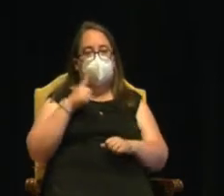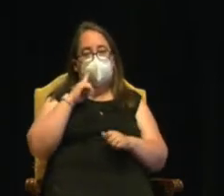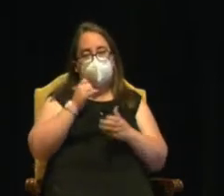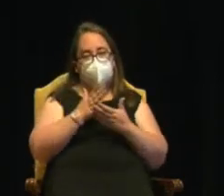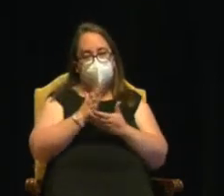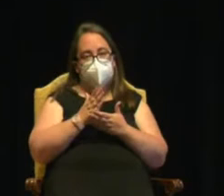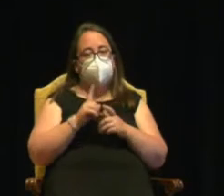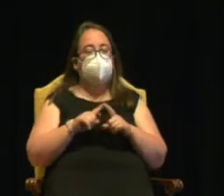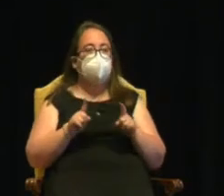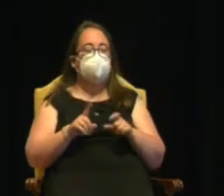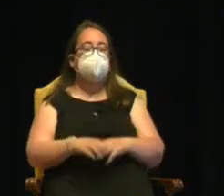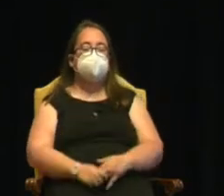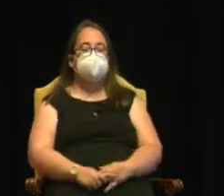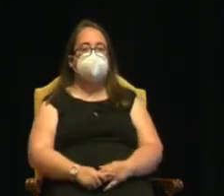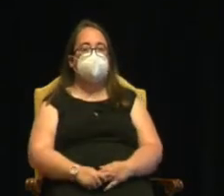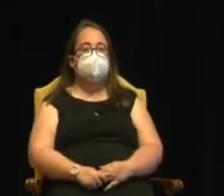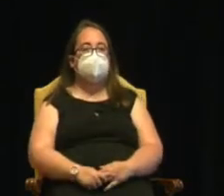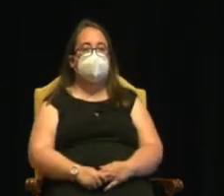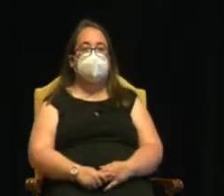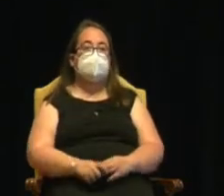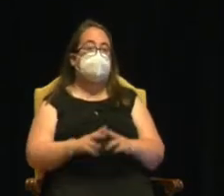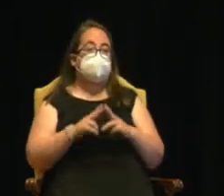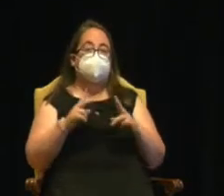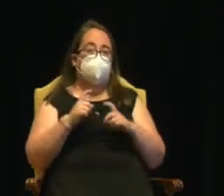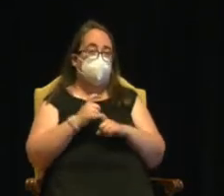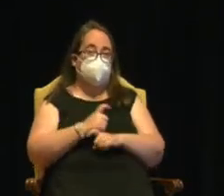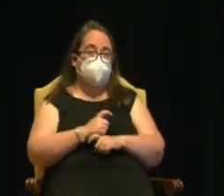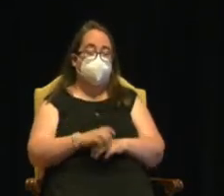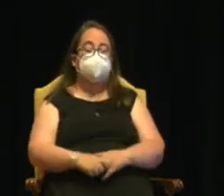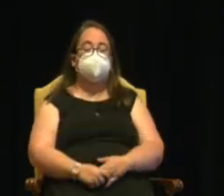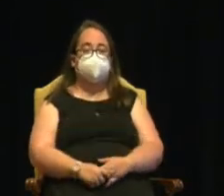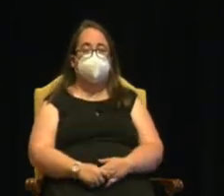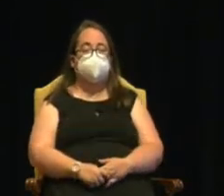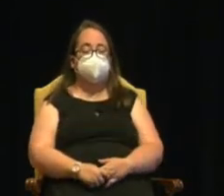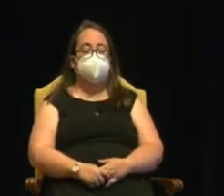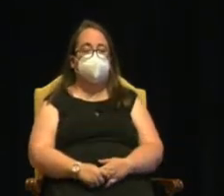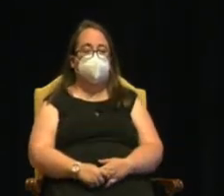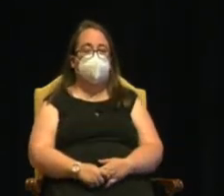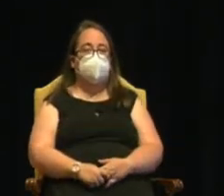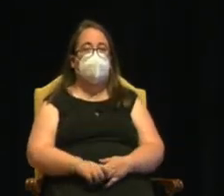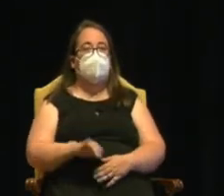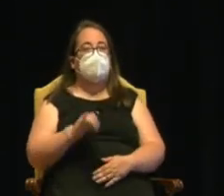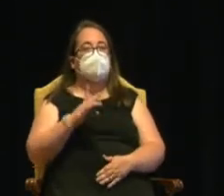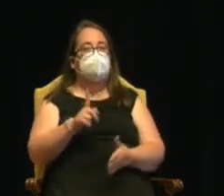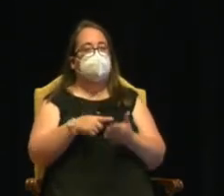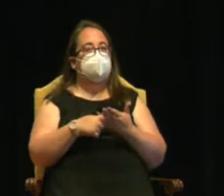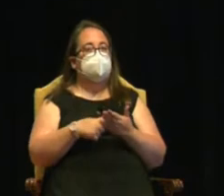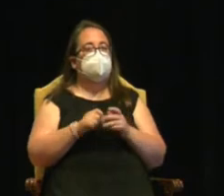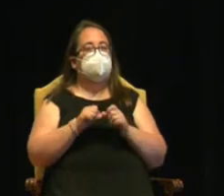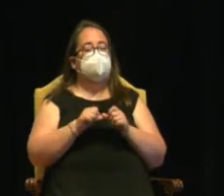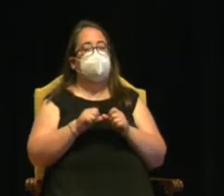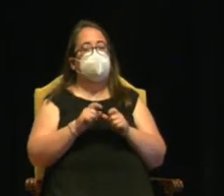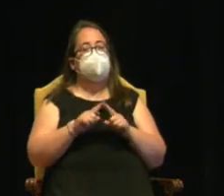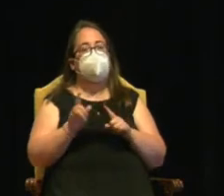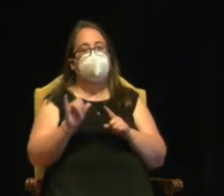But it's you know, super complicated. And that's why the discussion is going to keep going. But it's